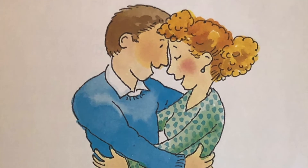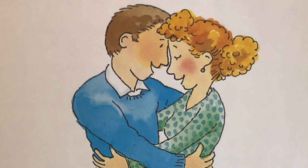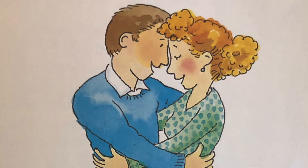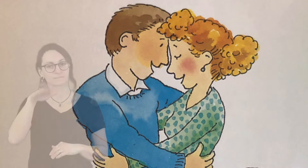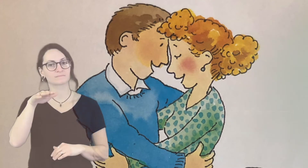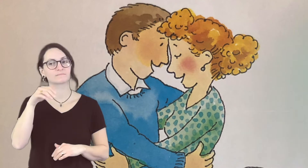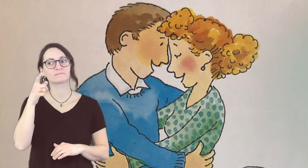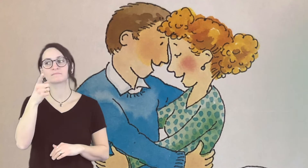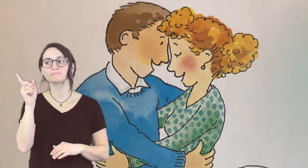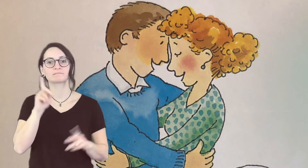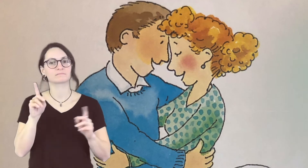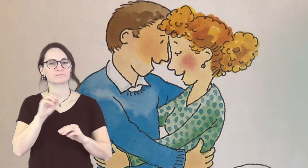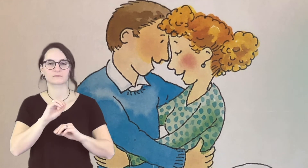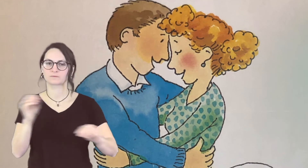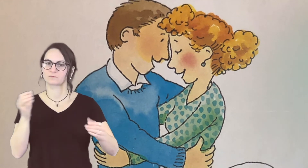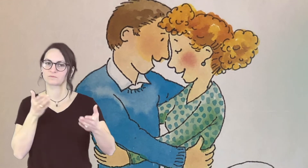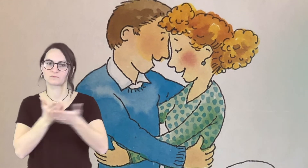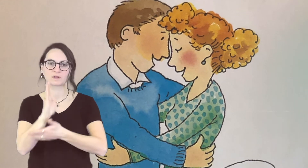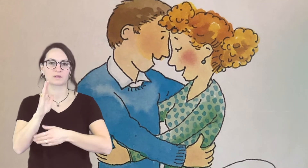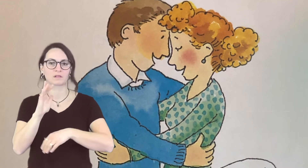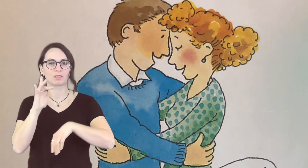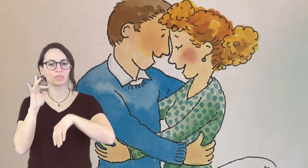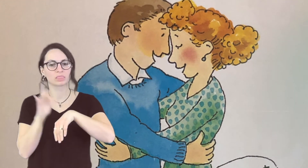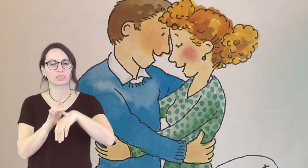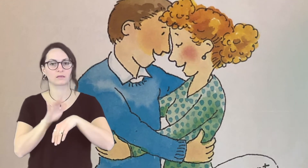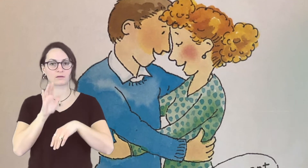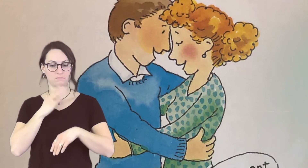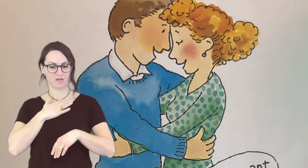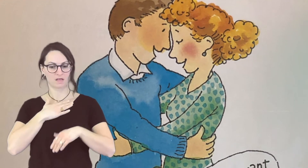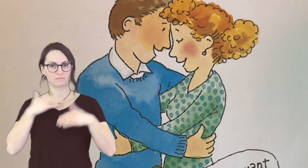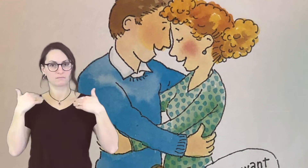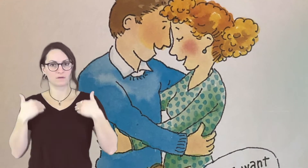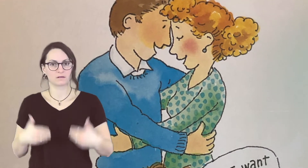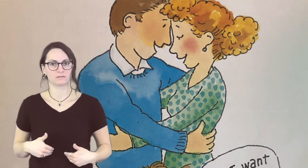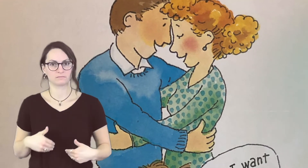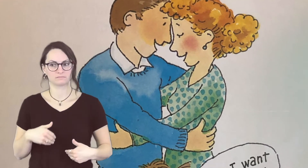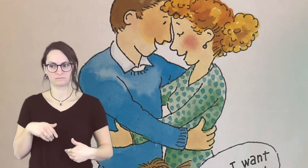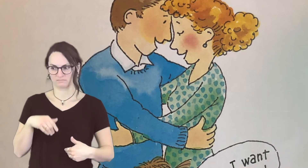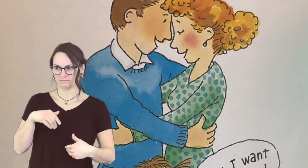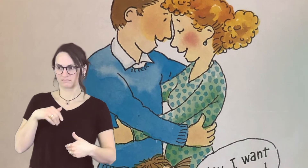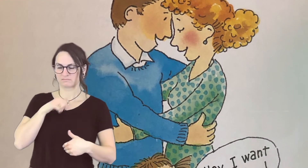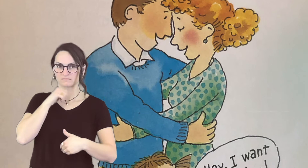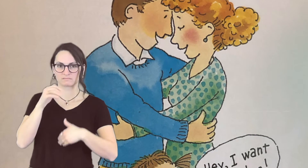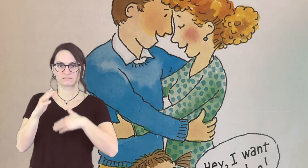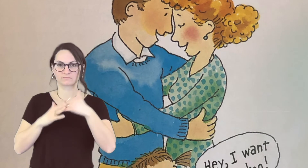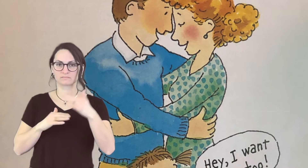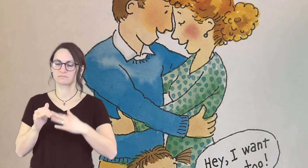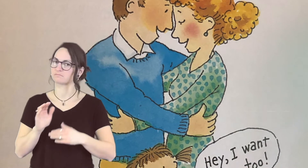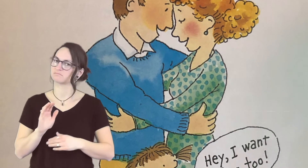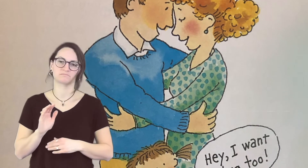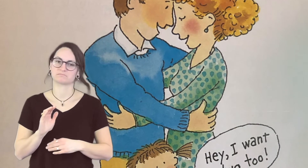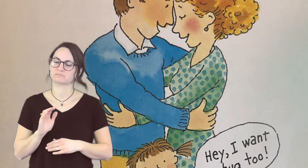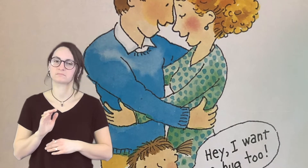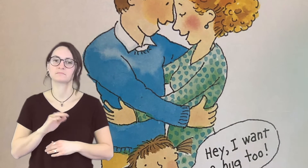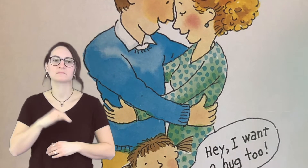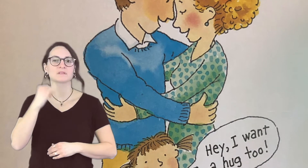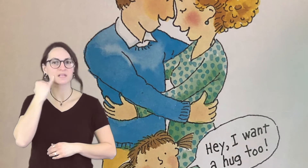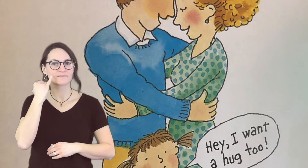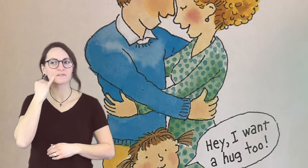But no one has the right to touch you in a way that feels wrong or uncomfortable. If you don't like the way someone touches